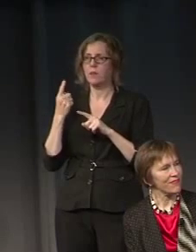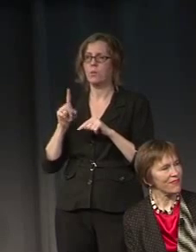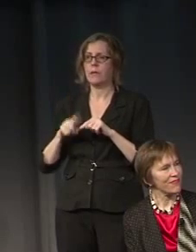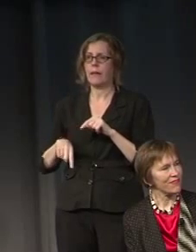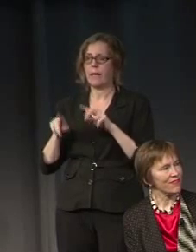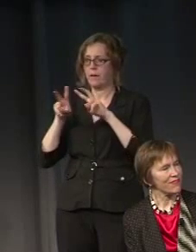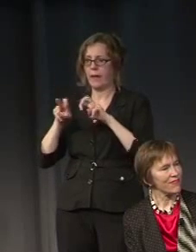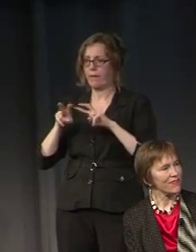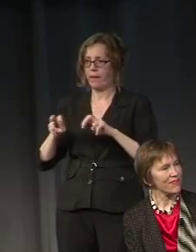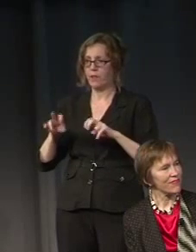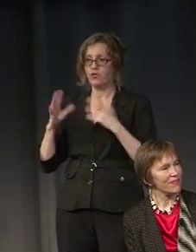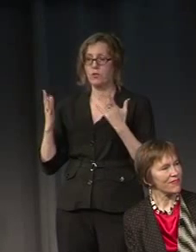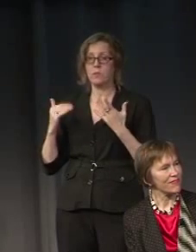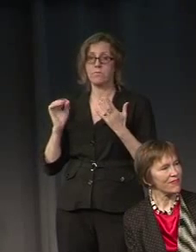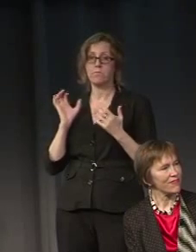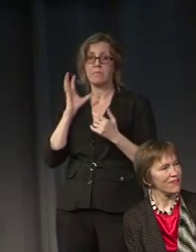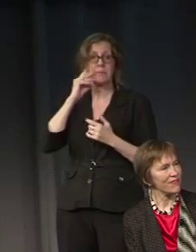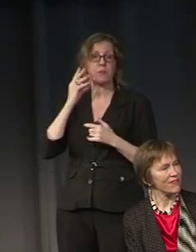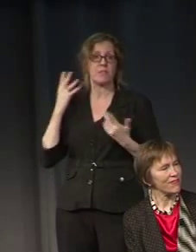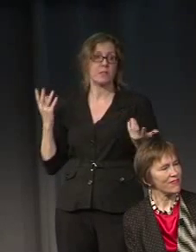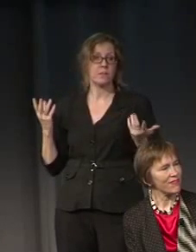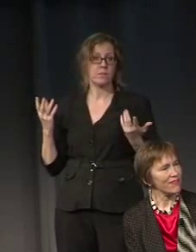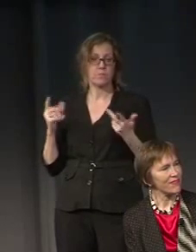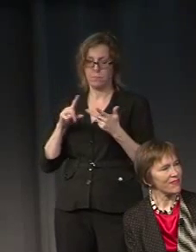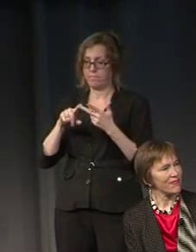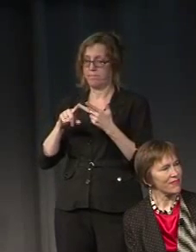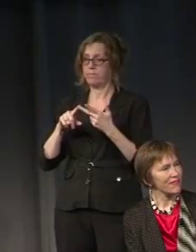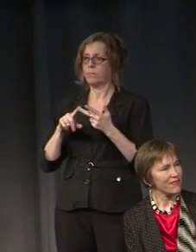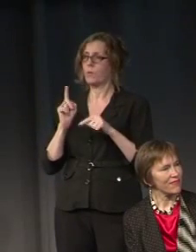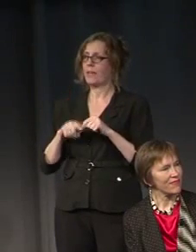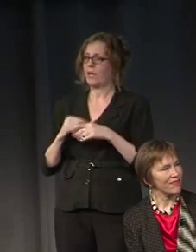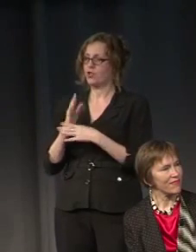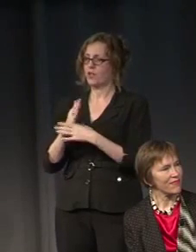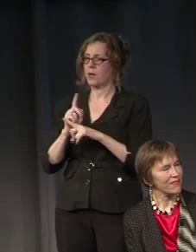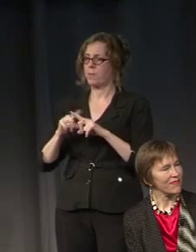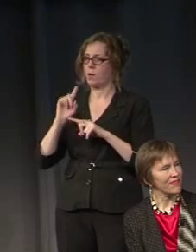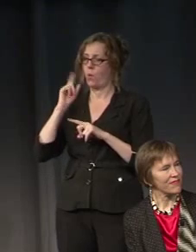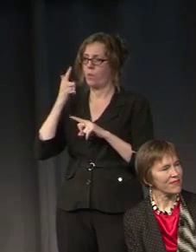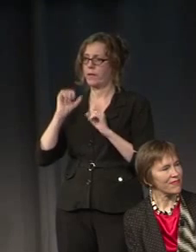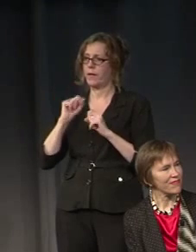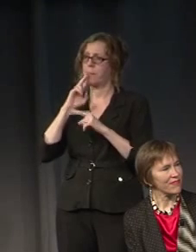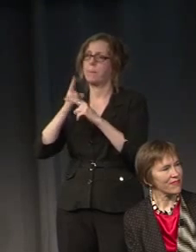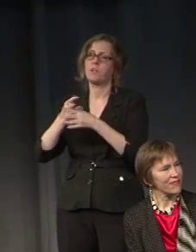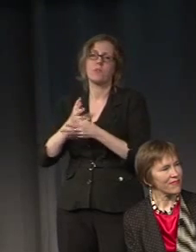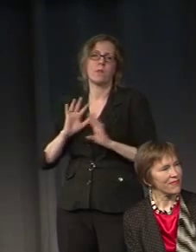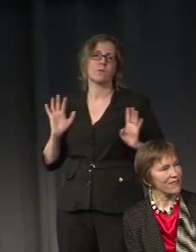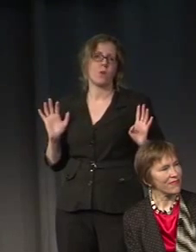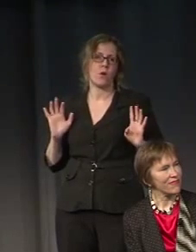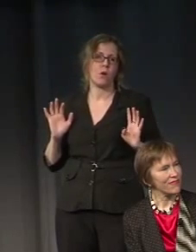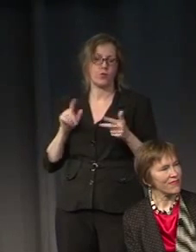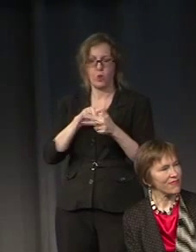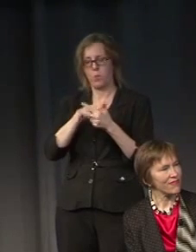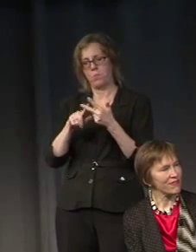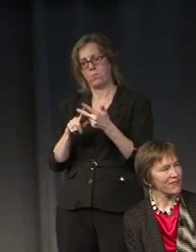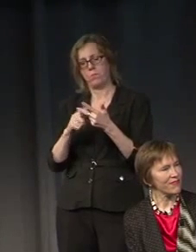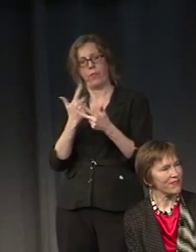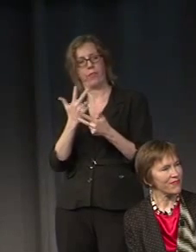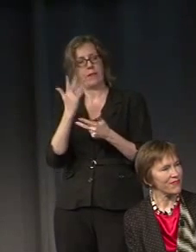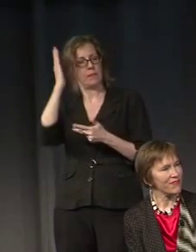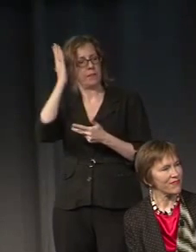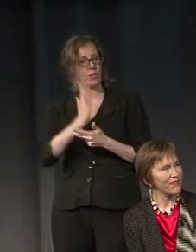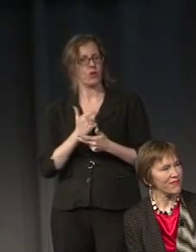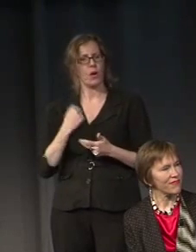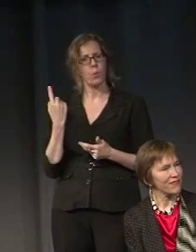phenomenal experience that can't be shared but can only be mentioned in some sort of way. And I wondered if the speakers found any sort